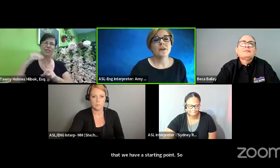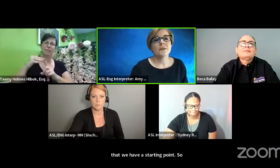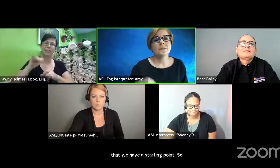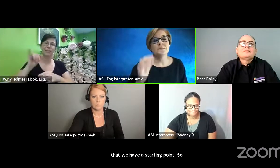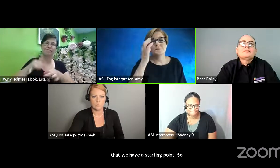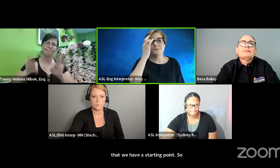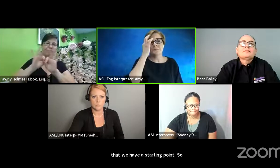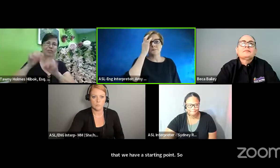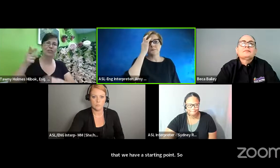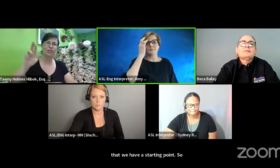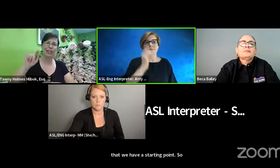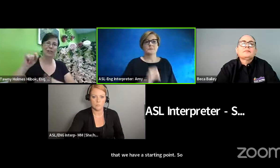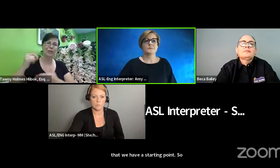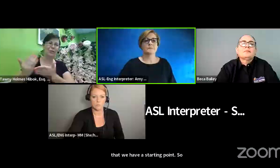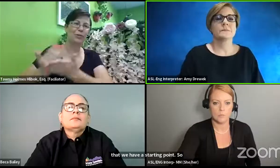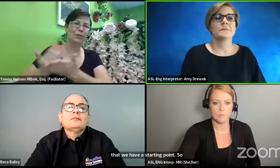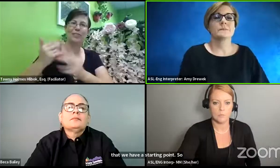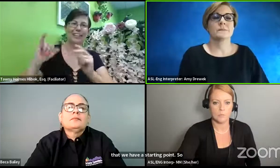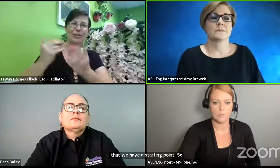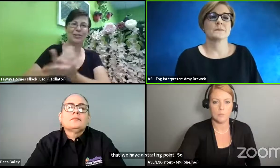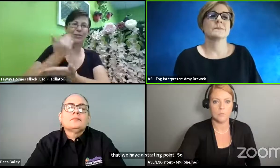Thank you, Kendra.